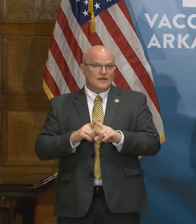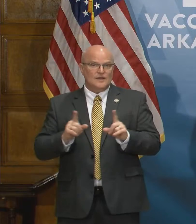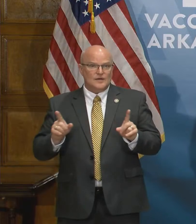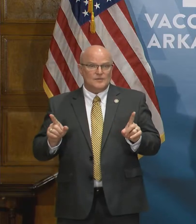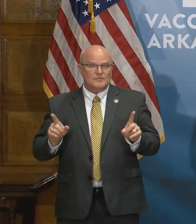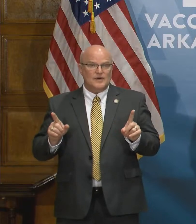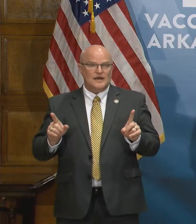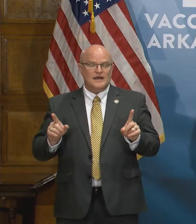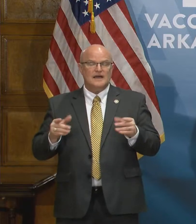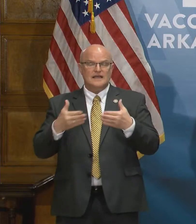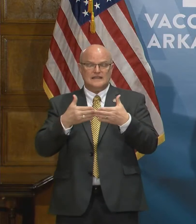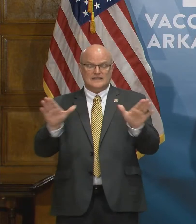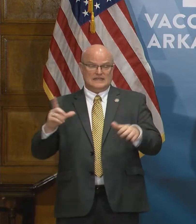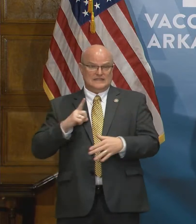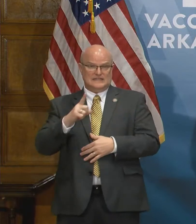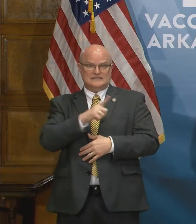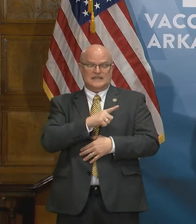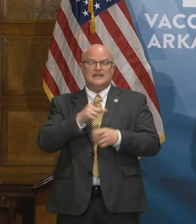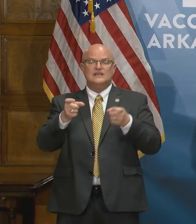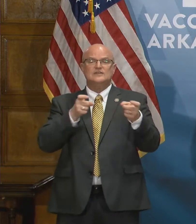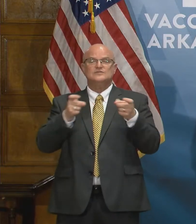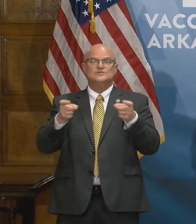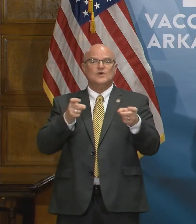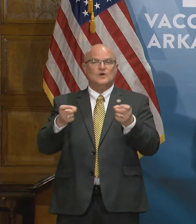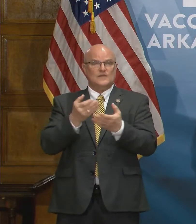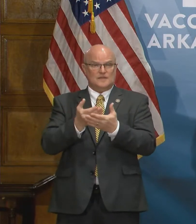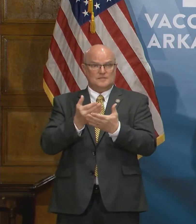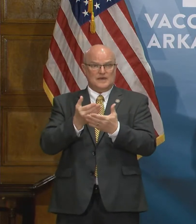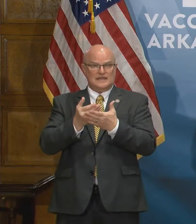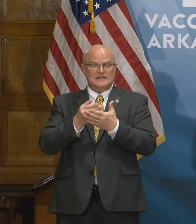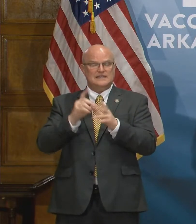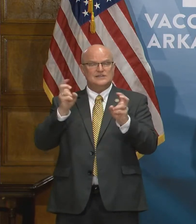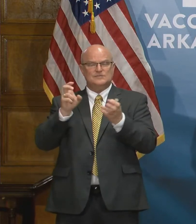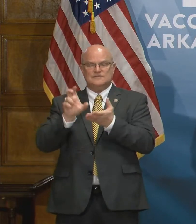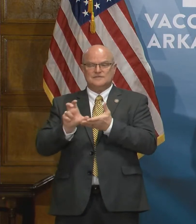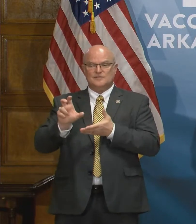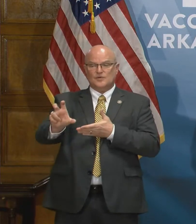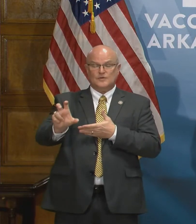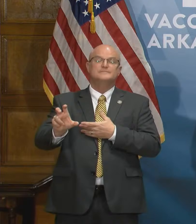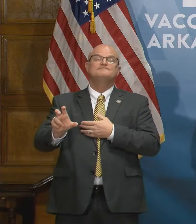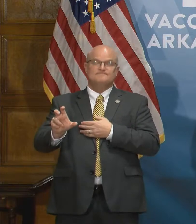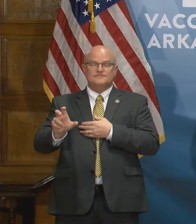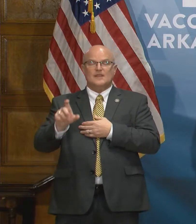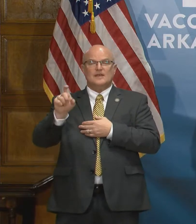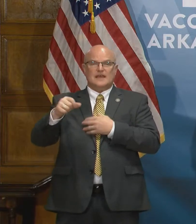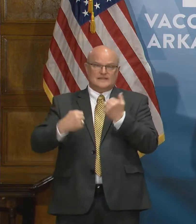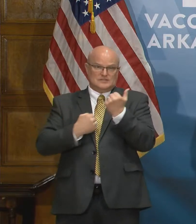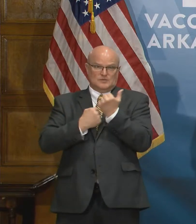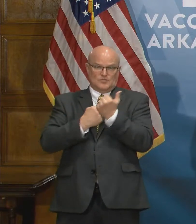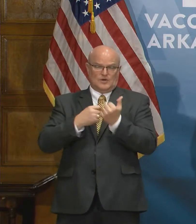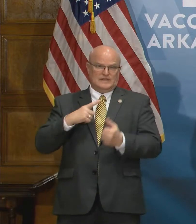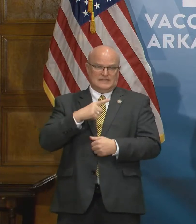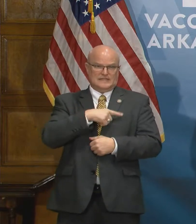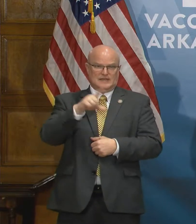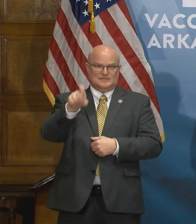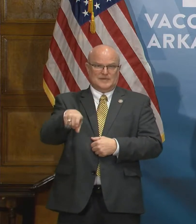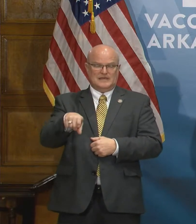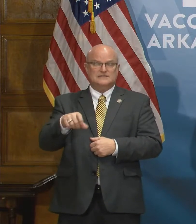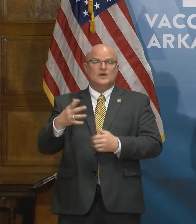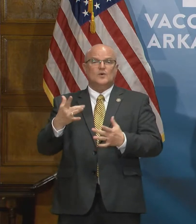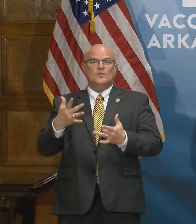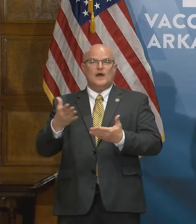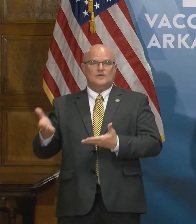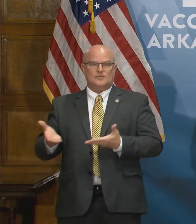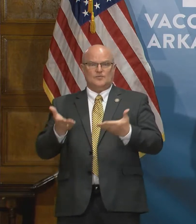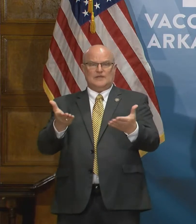the General Assembly controls the purse strings in terms of appropriations, and it would have to have their support. And that's why we're